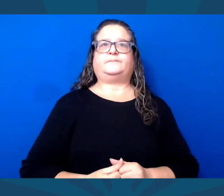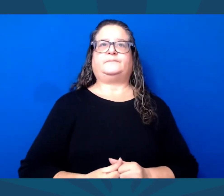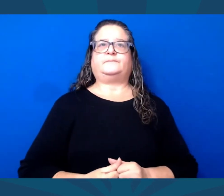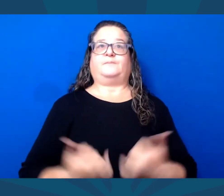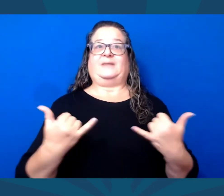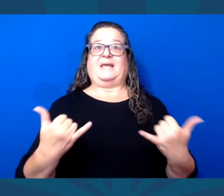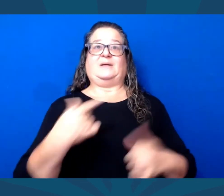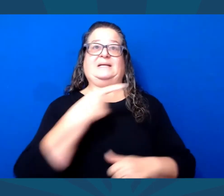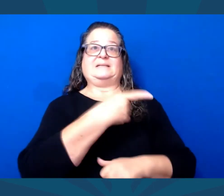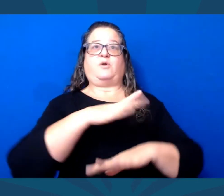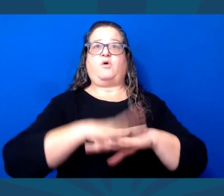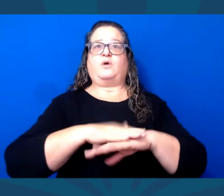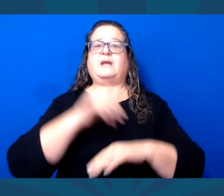today.